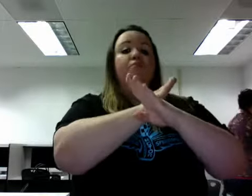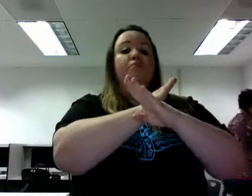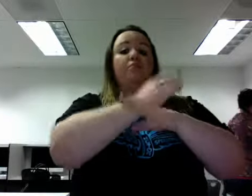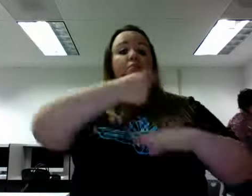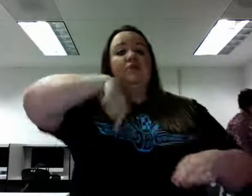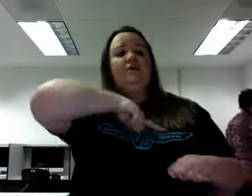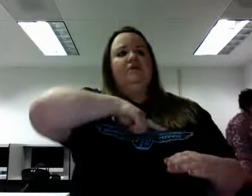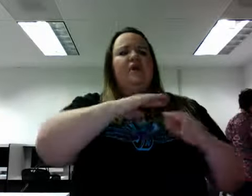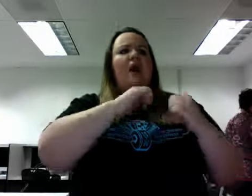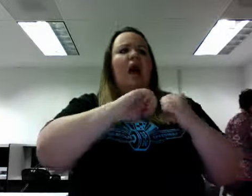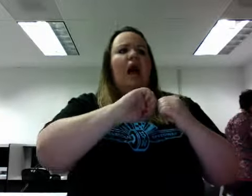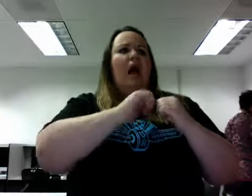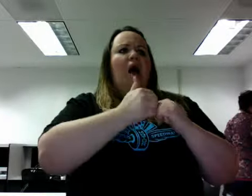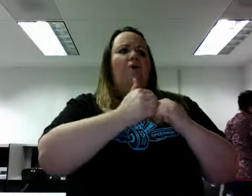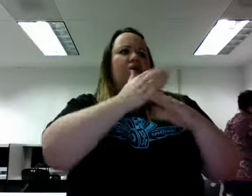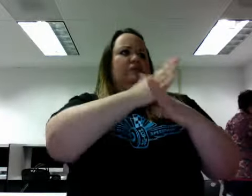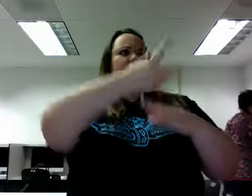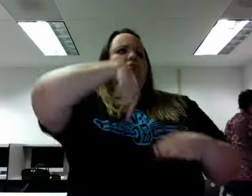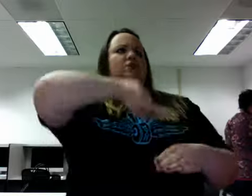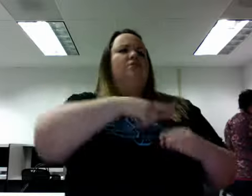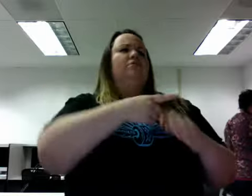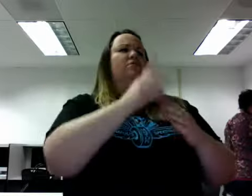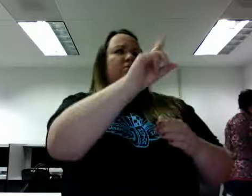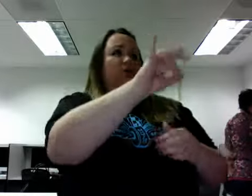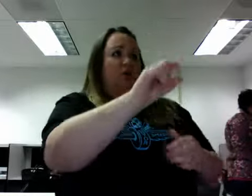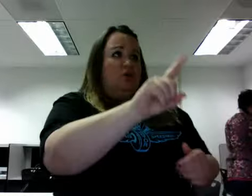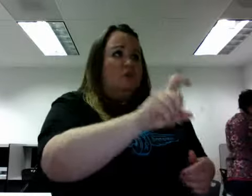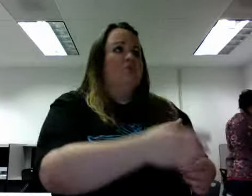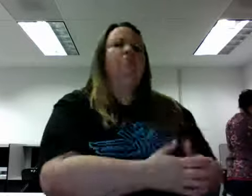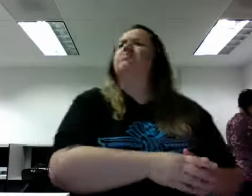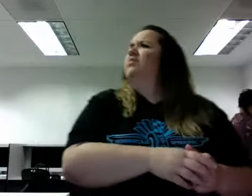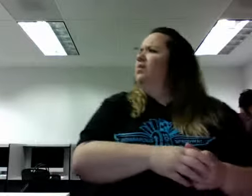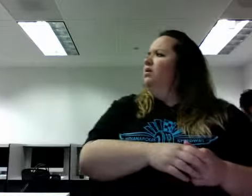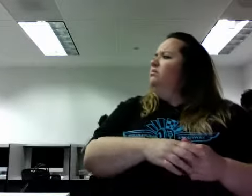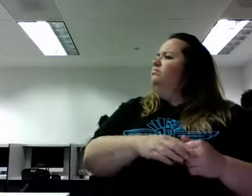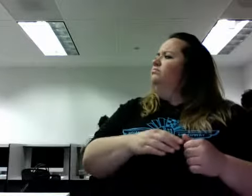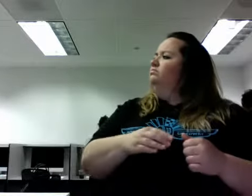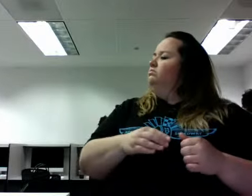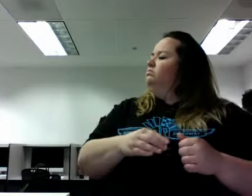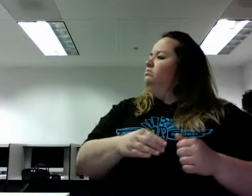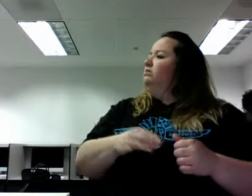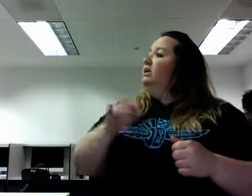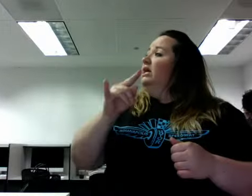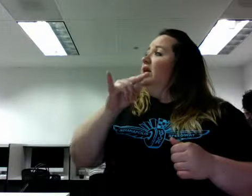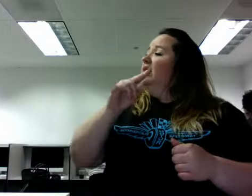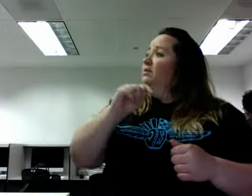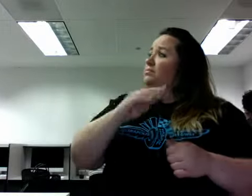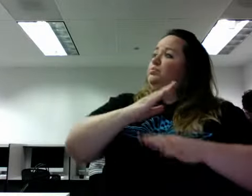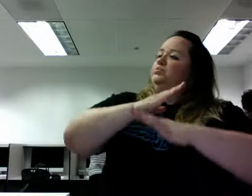How does the skeletal system protect us, Daniel? It protects it breathes right. Because it's